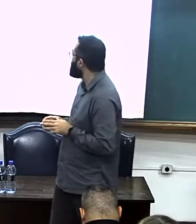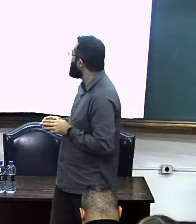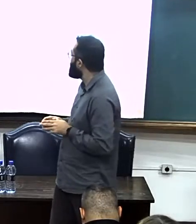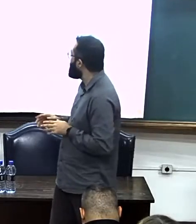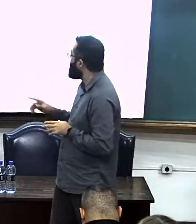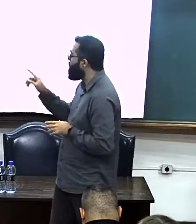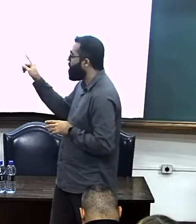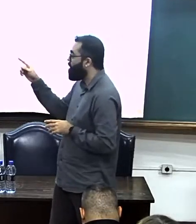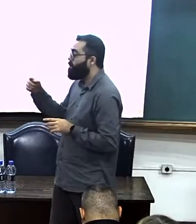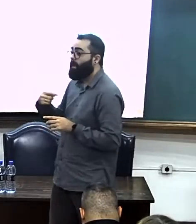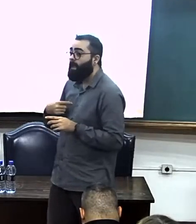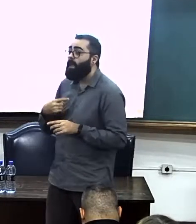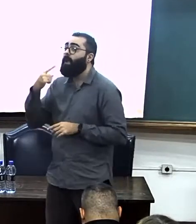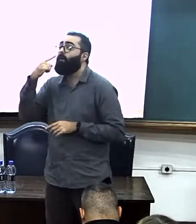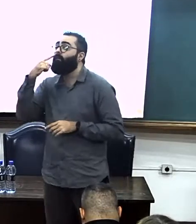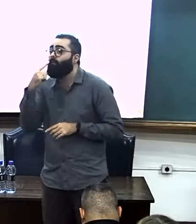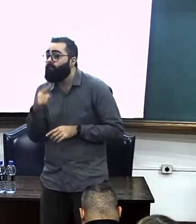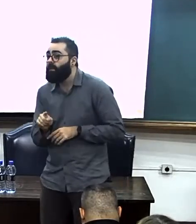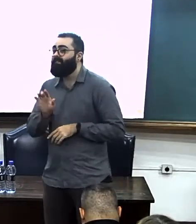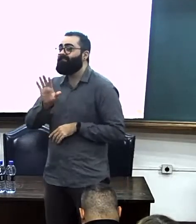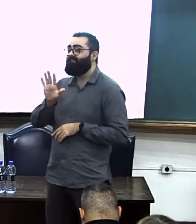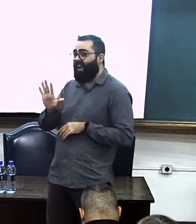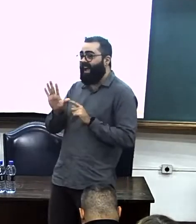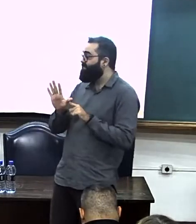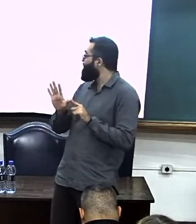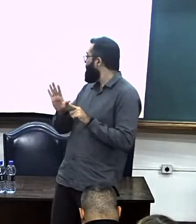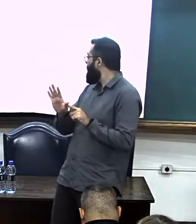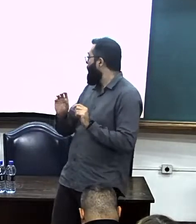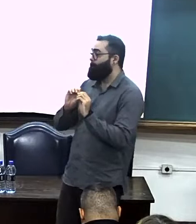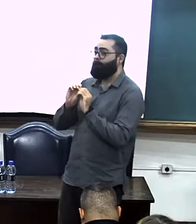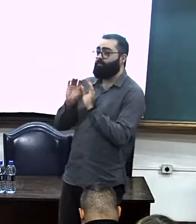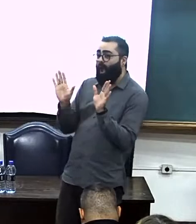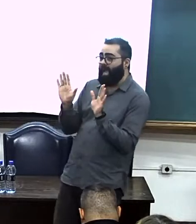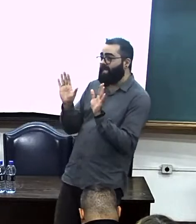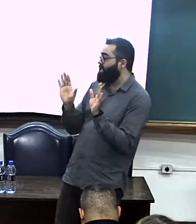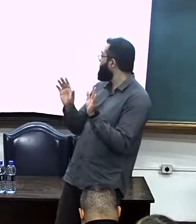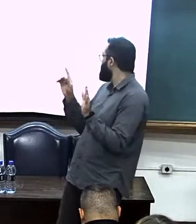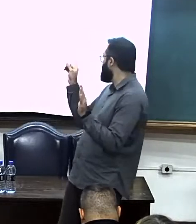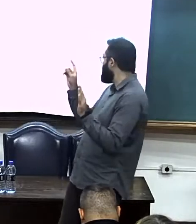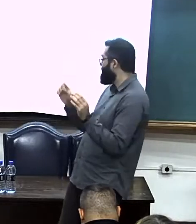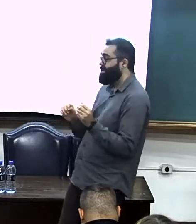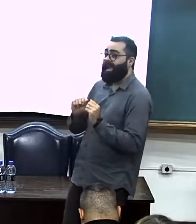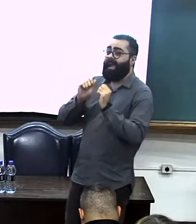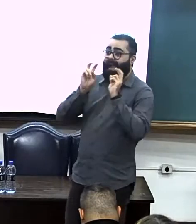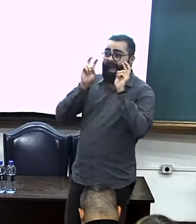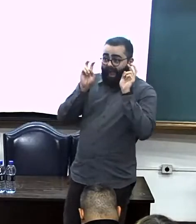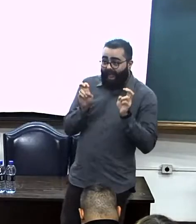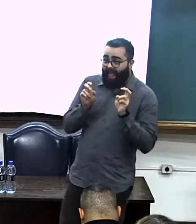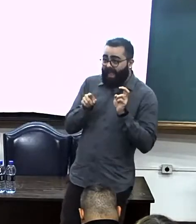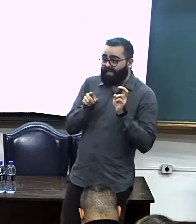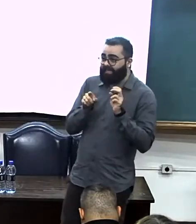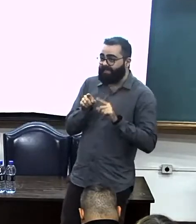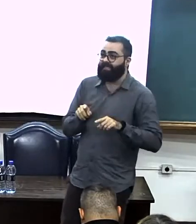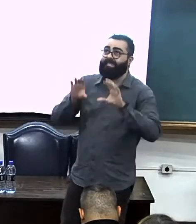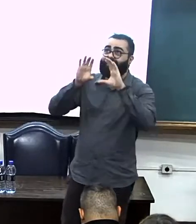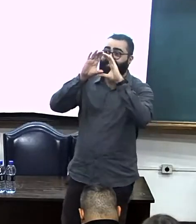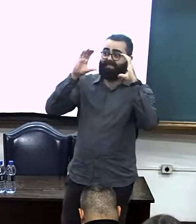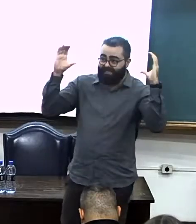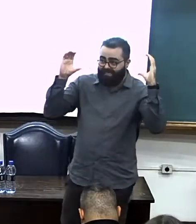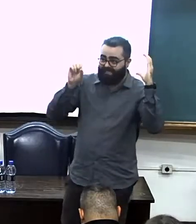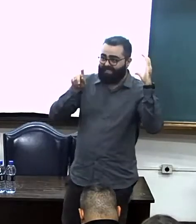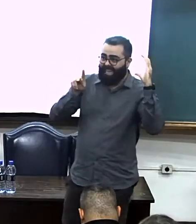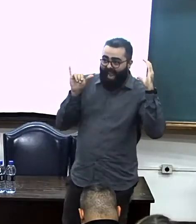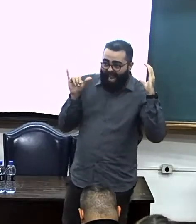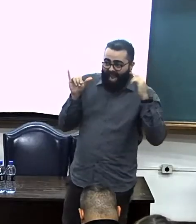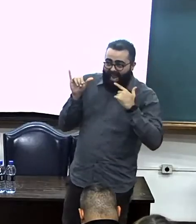vowel, but I saw 5 bright, high lights in the sky tonight. But I